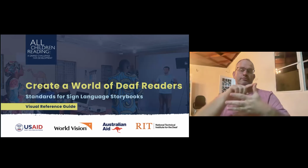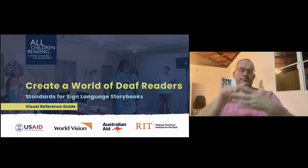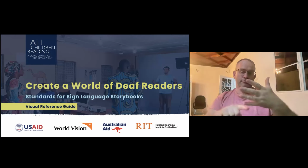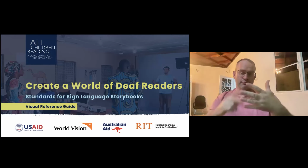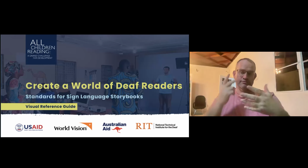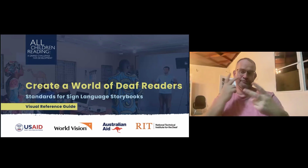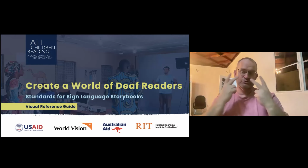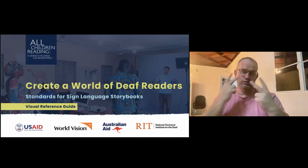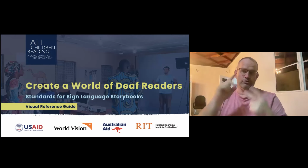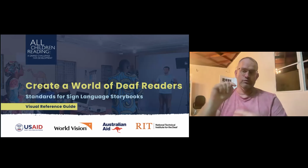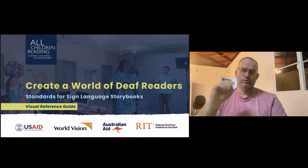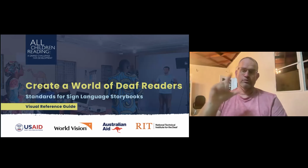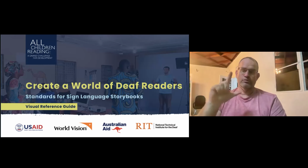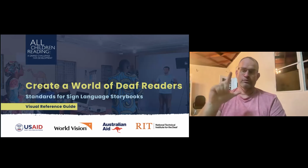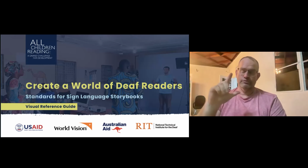for visual users.